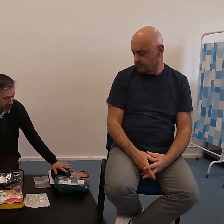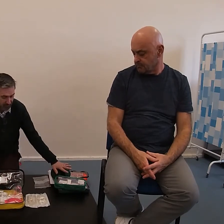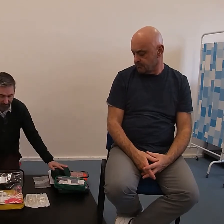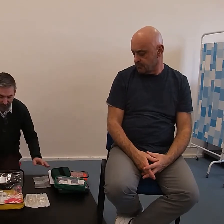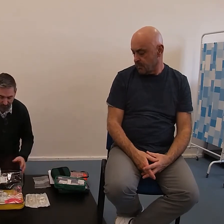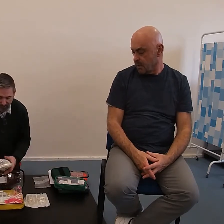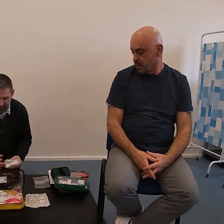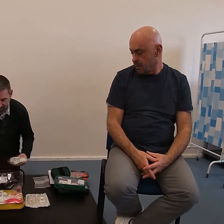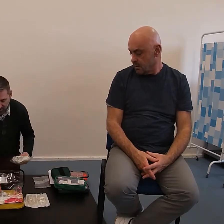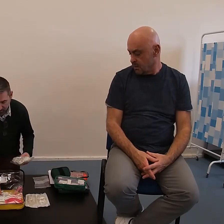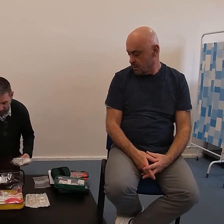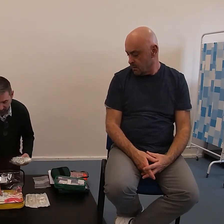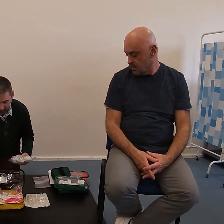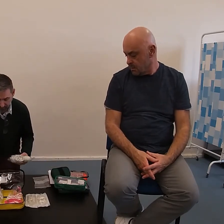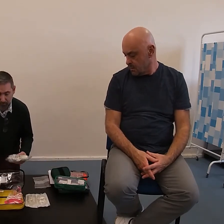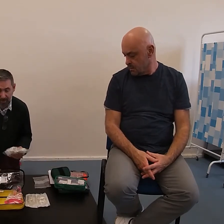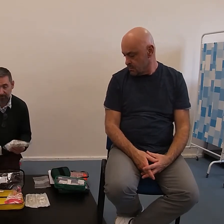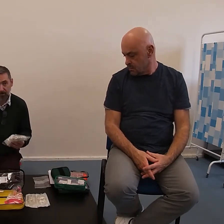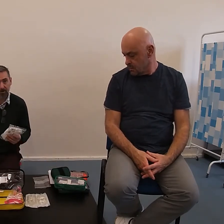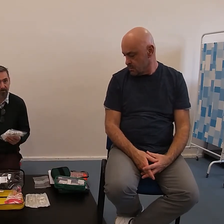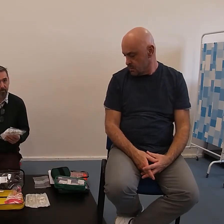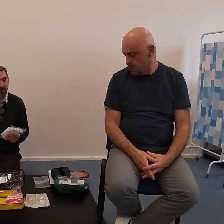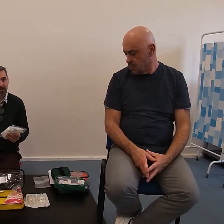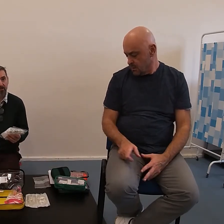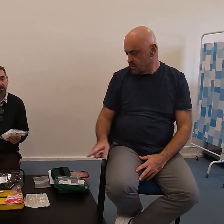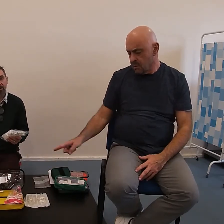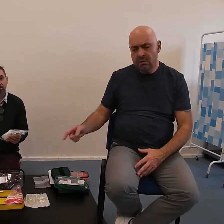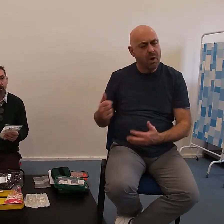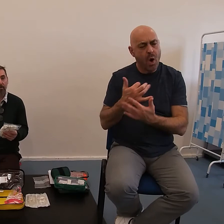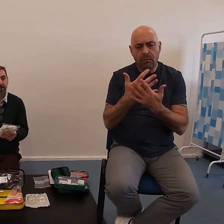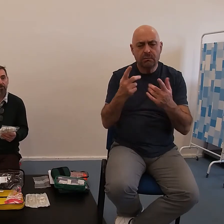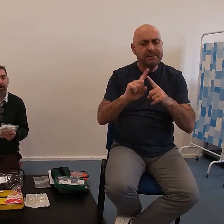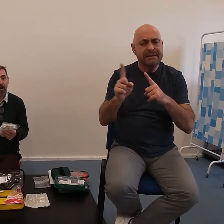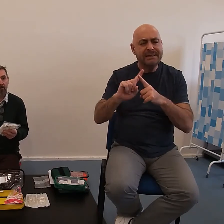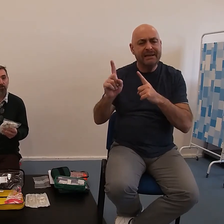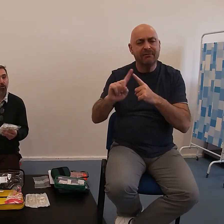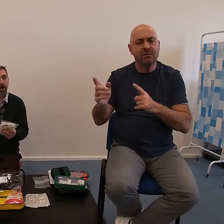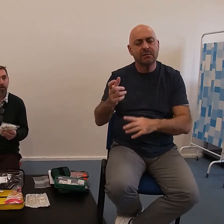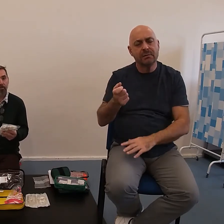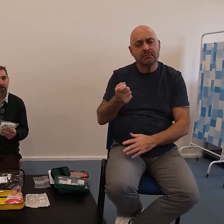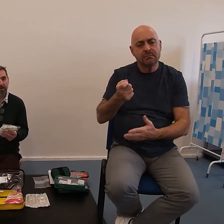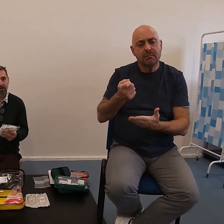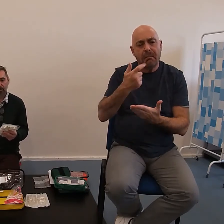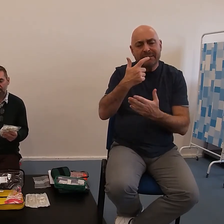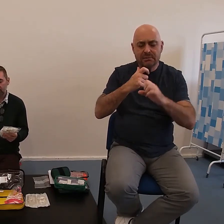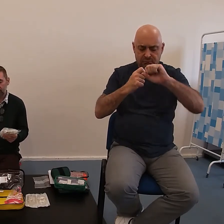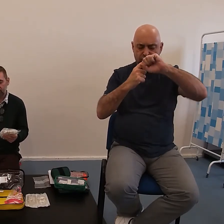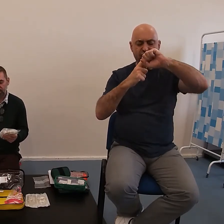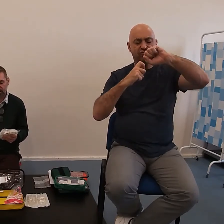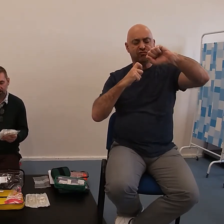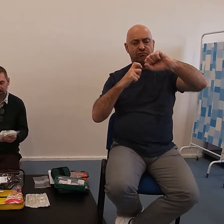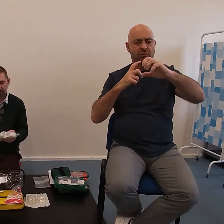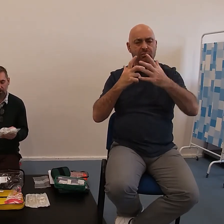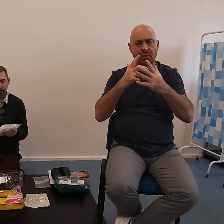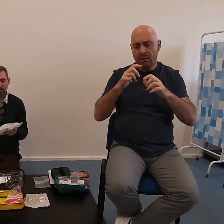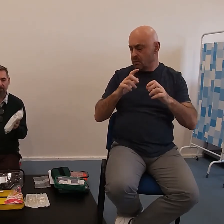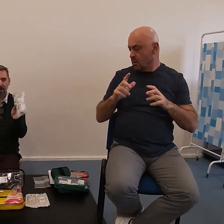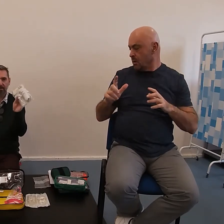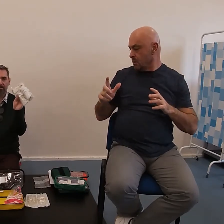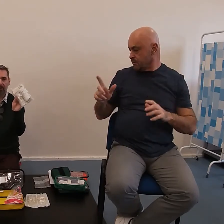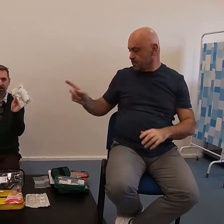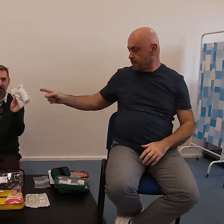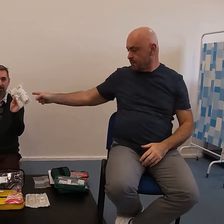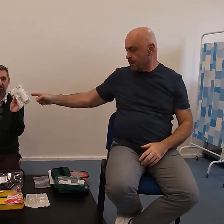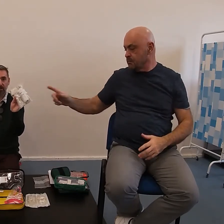In the medicine pouches, we have lots of different medicines that quite often need to be drawn up or processed prior to administration. So we